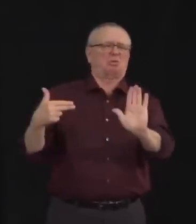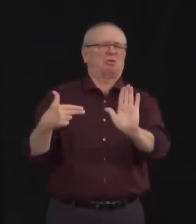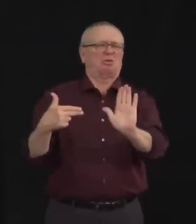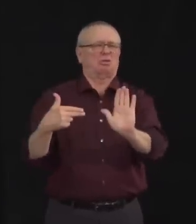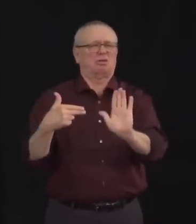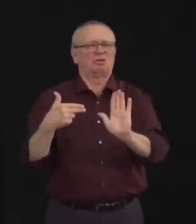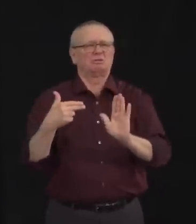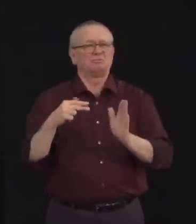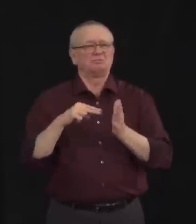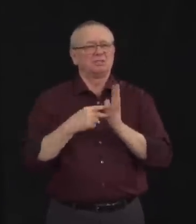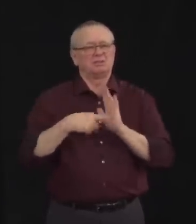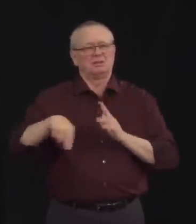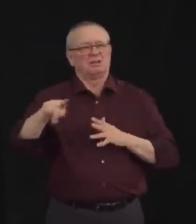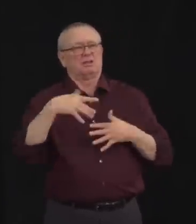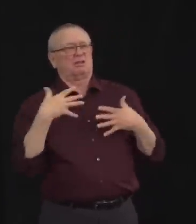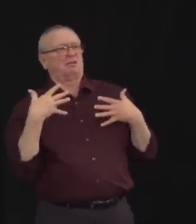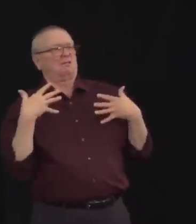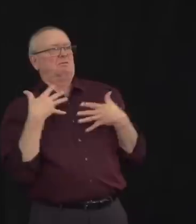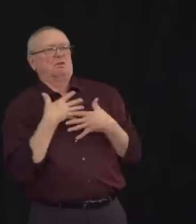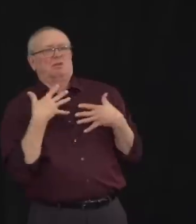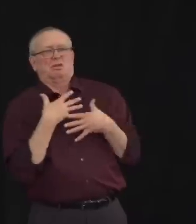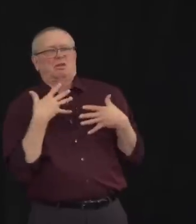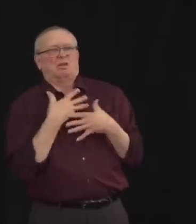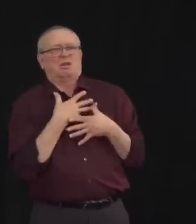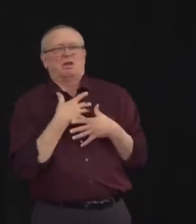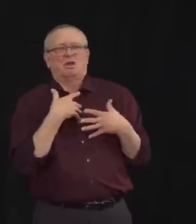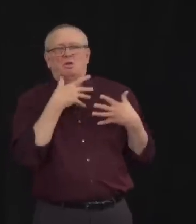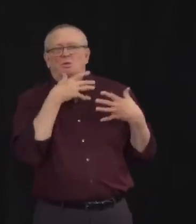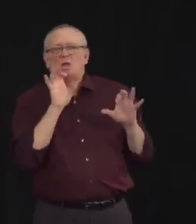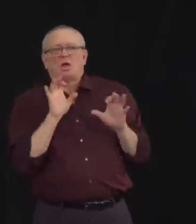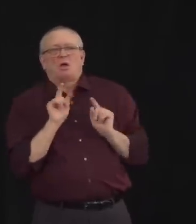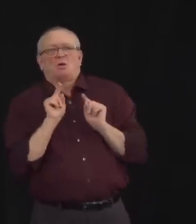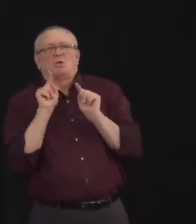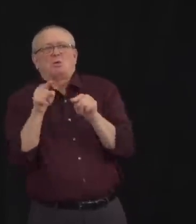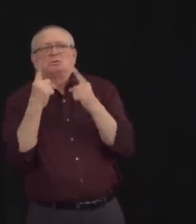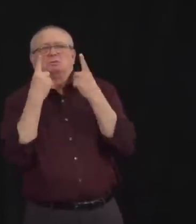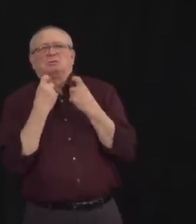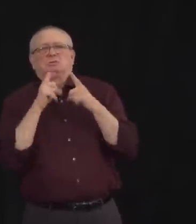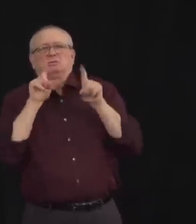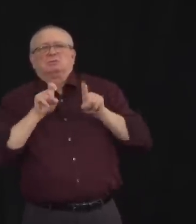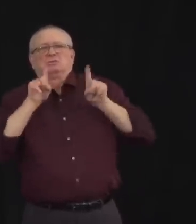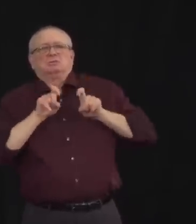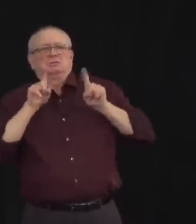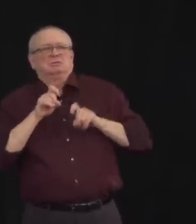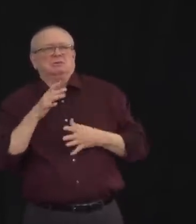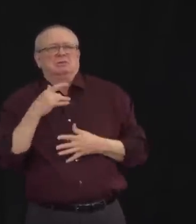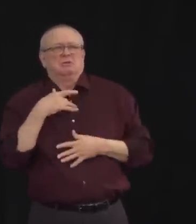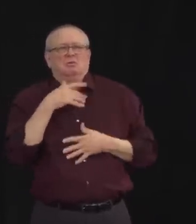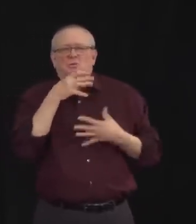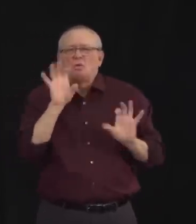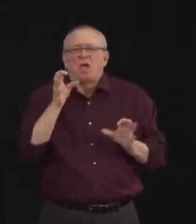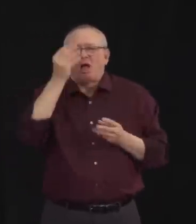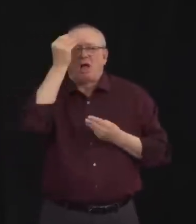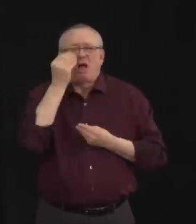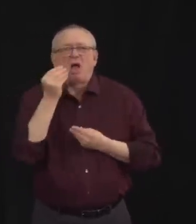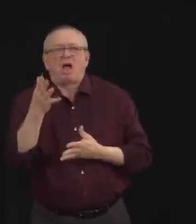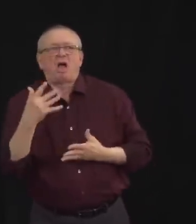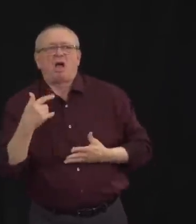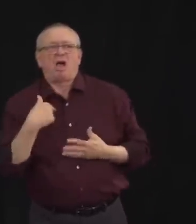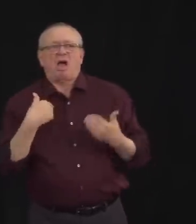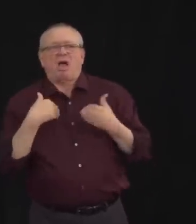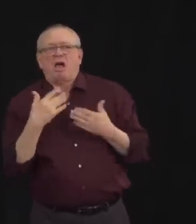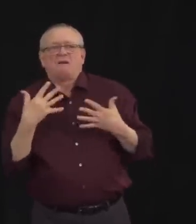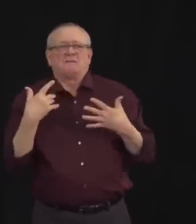may fear getting tested or talking to public health. We should be supporting people who are in this situation,